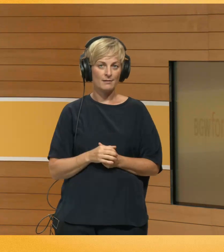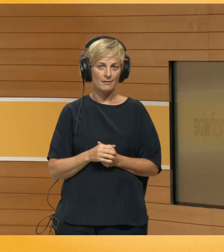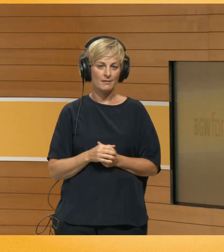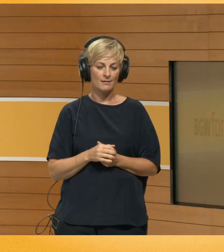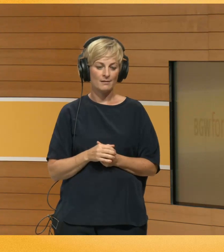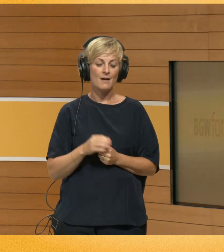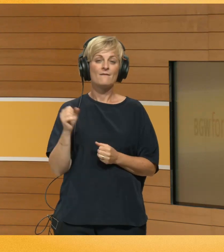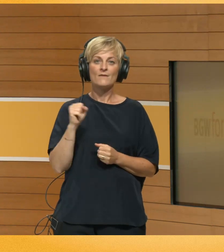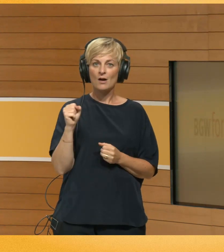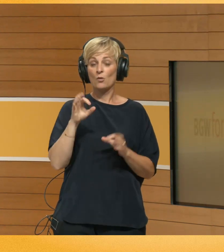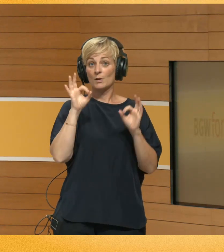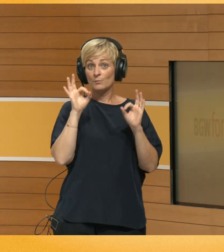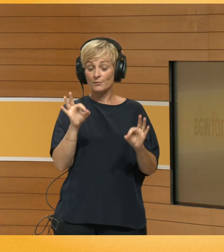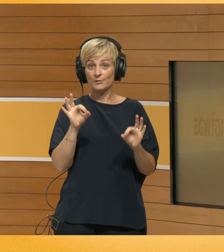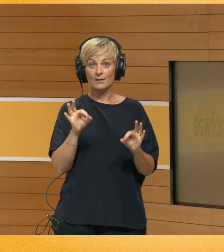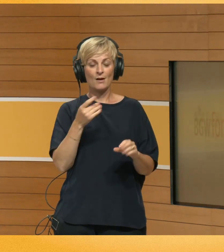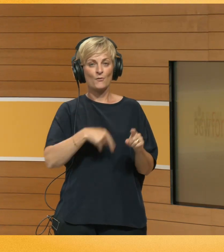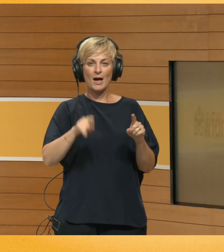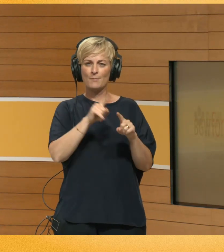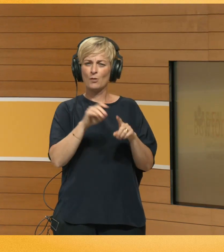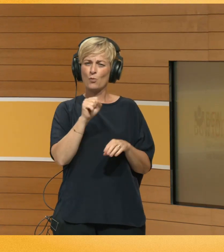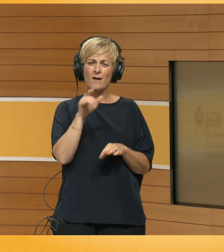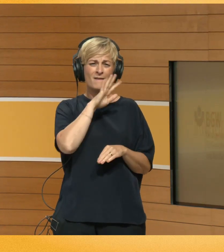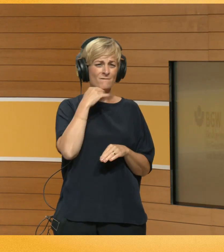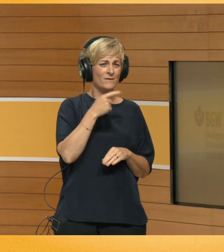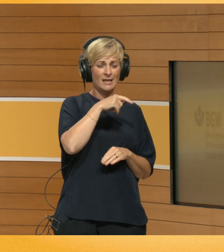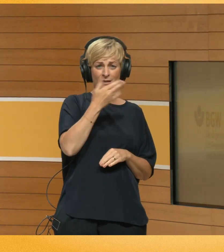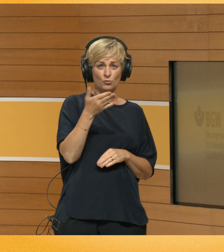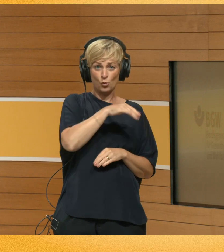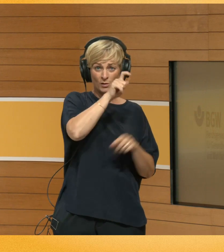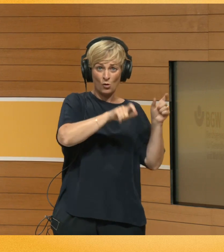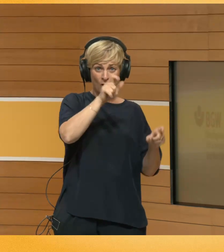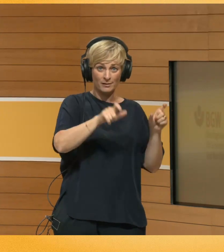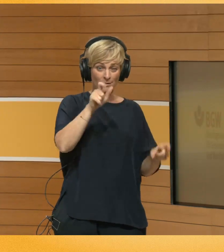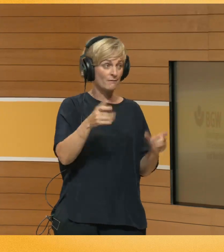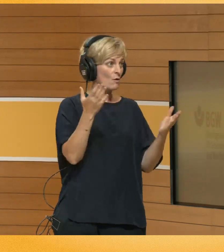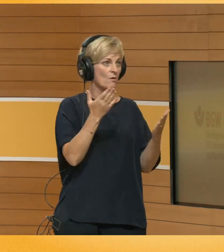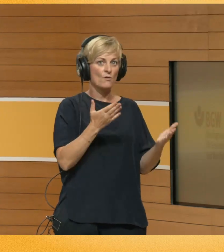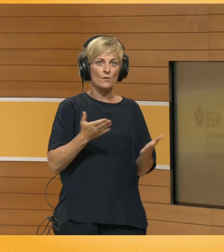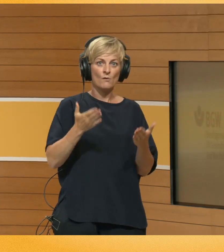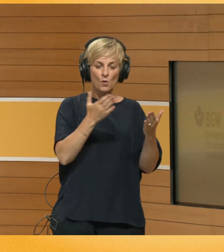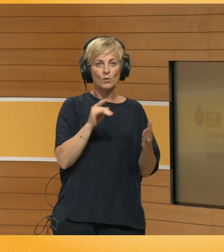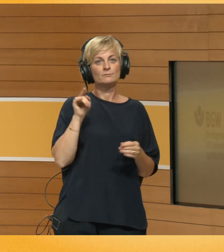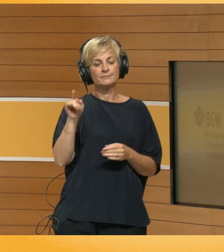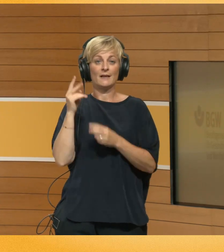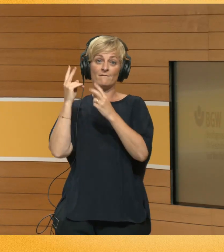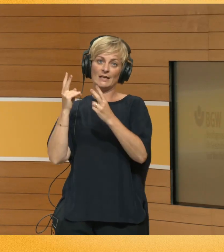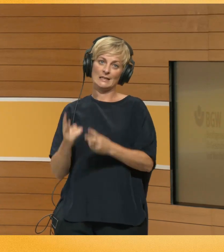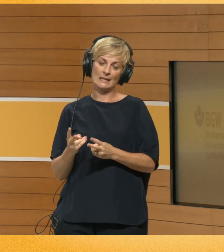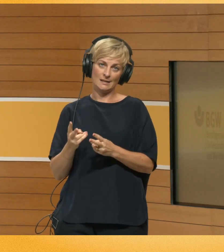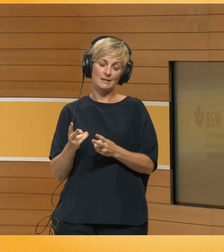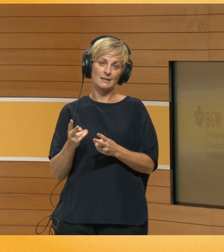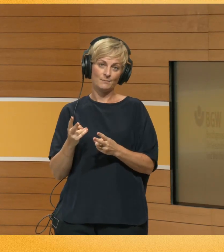So that's where the real contribution comes. How do you transfer these patients? Are you transferring in EMS